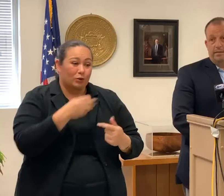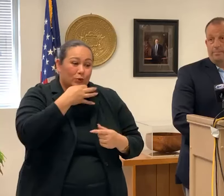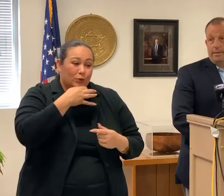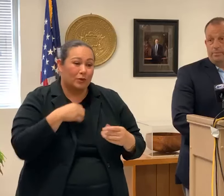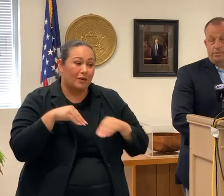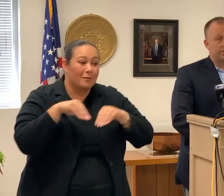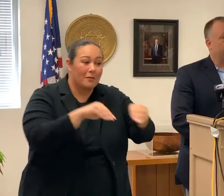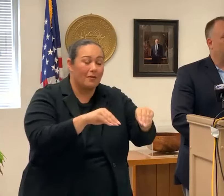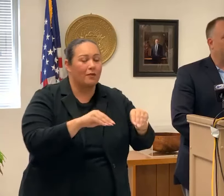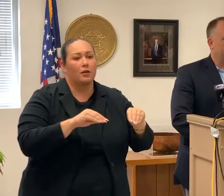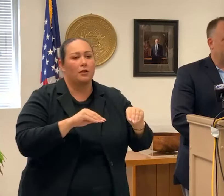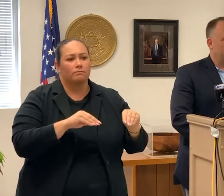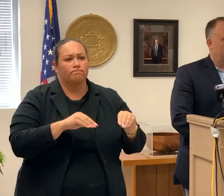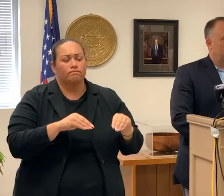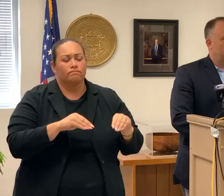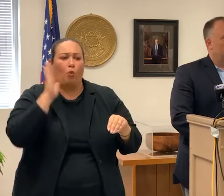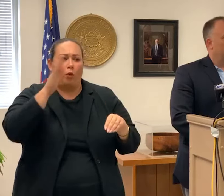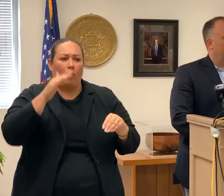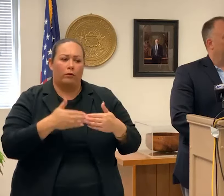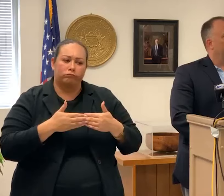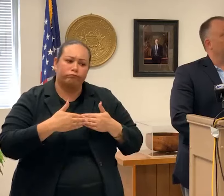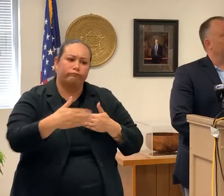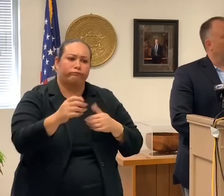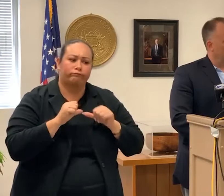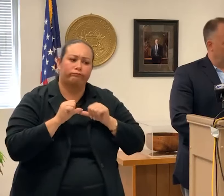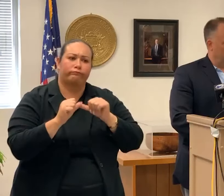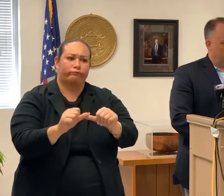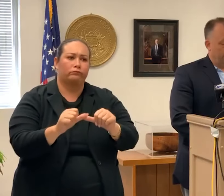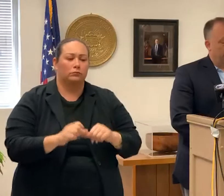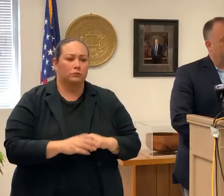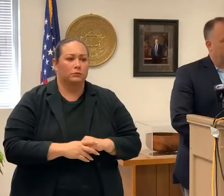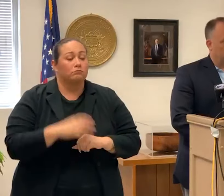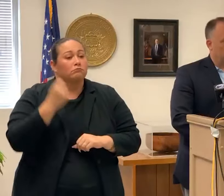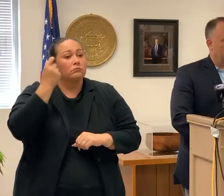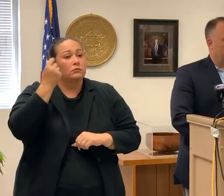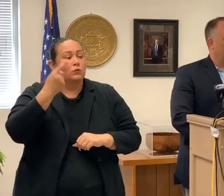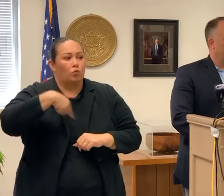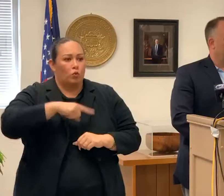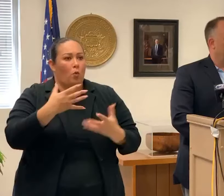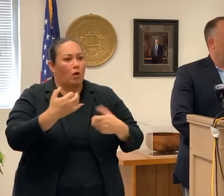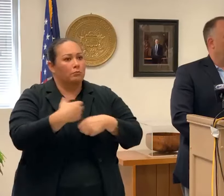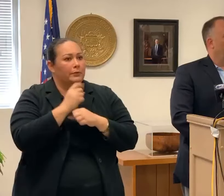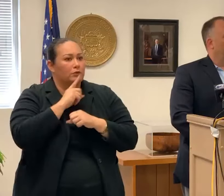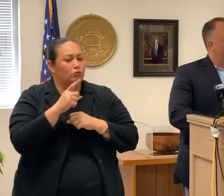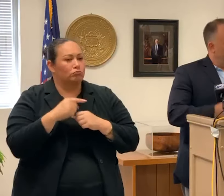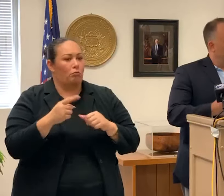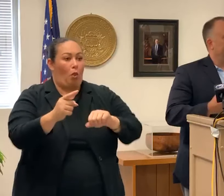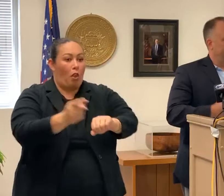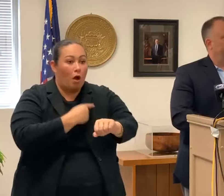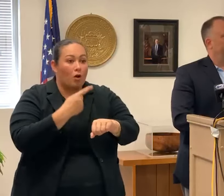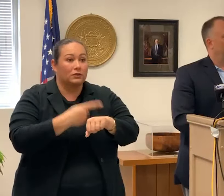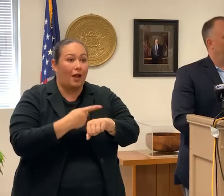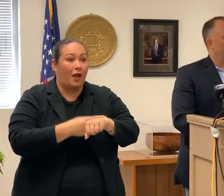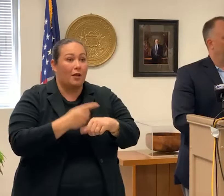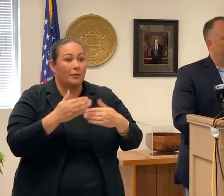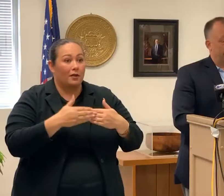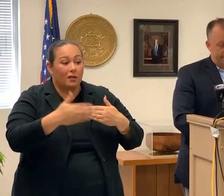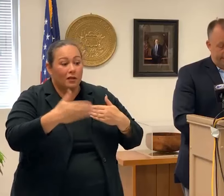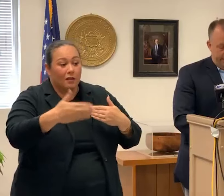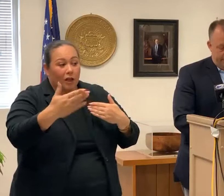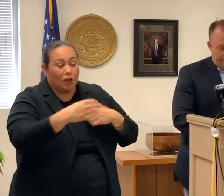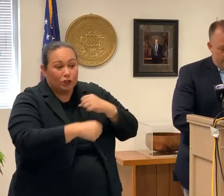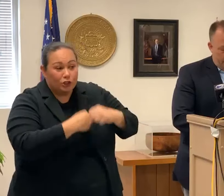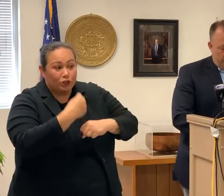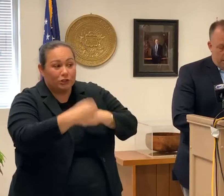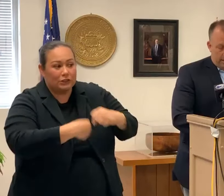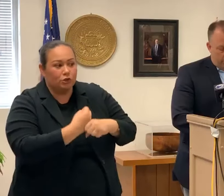very end to get people into stable housing so that for the long-term recovery, the very long-term recovery, we can be ready. We can be ready